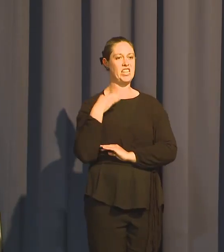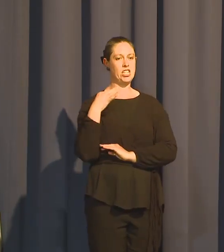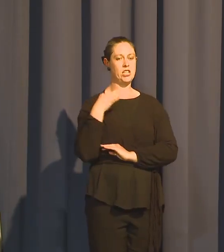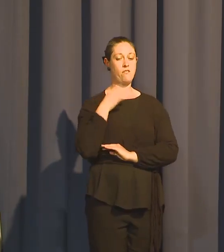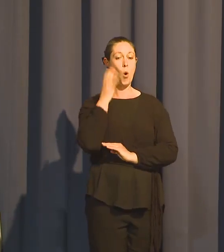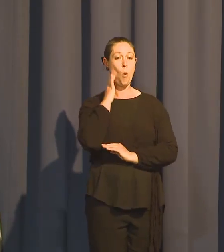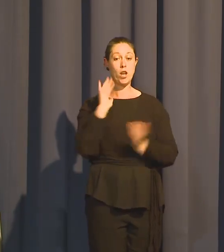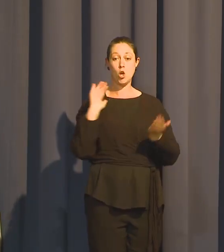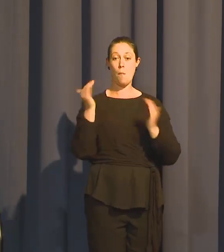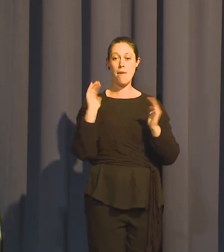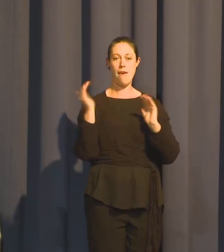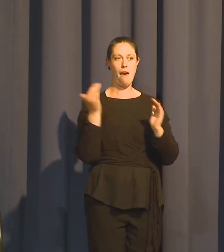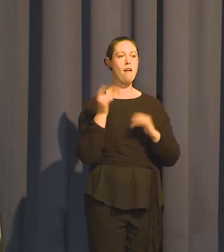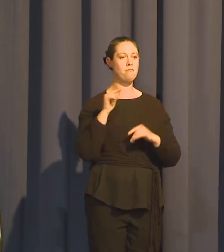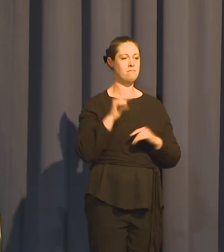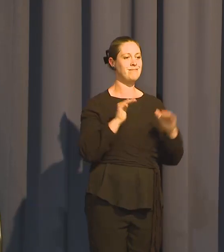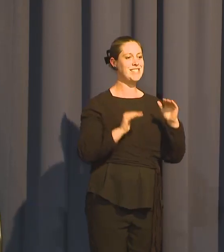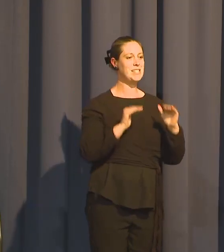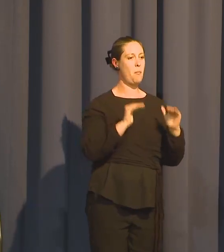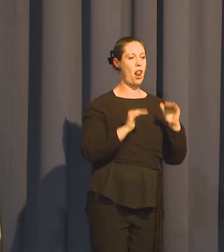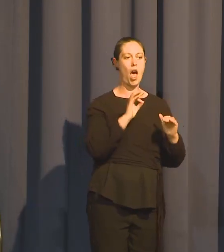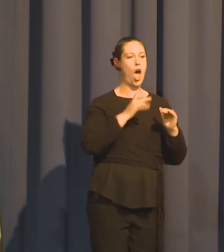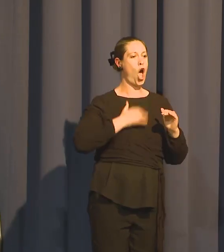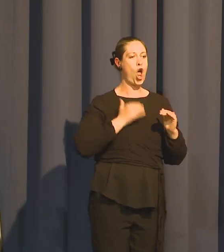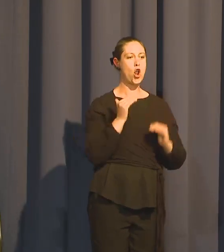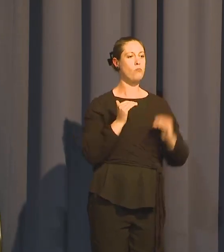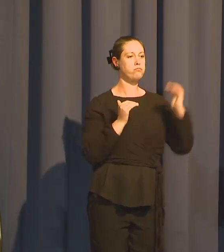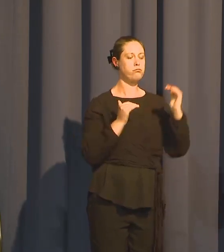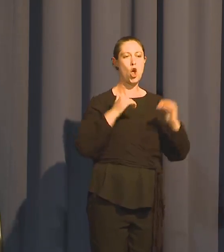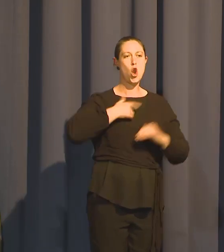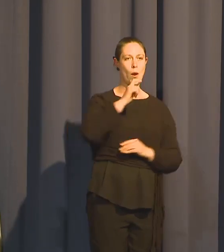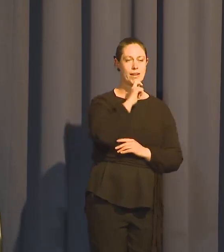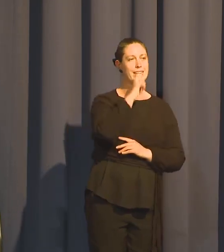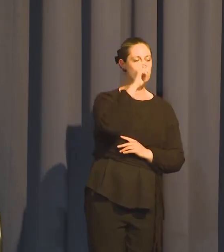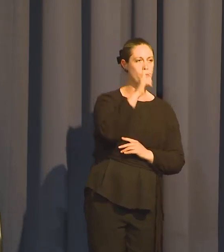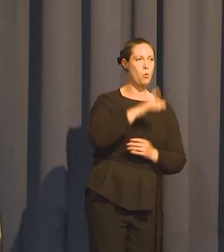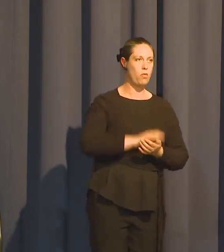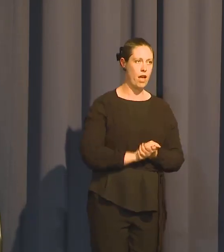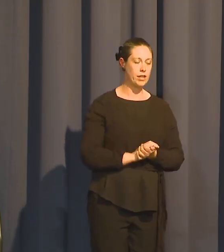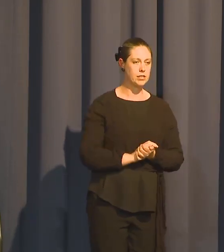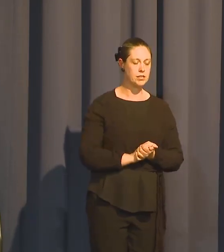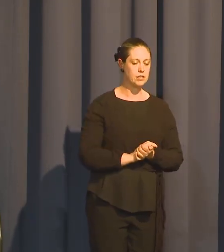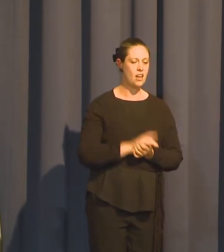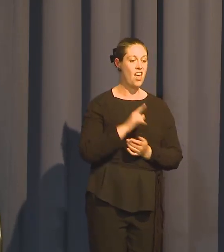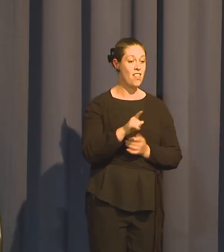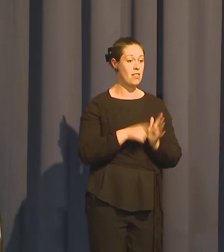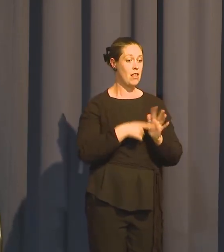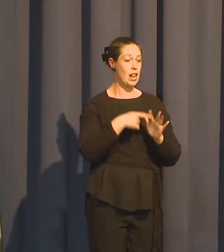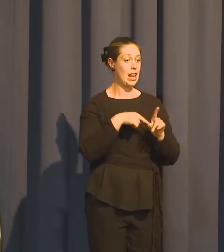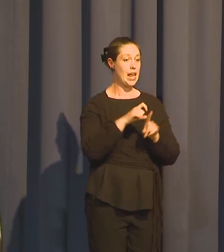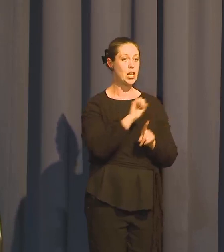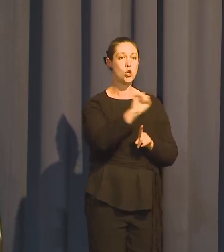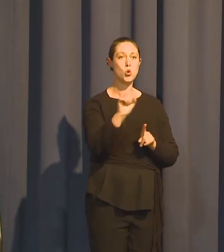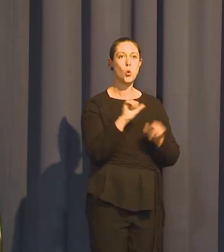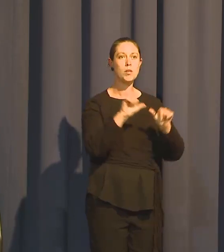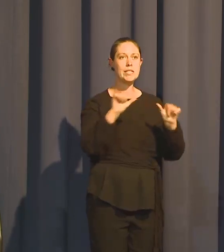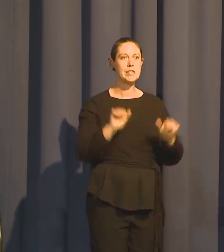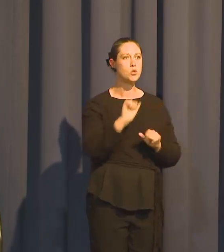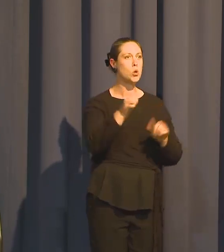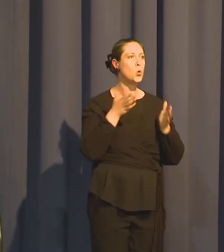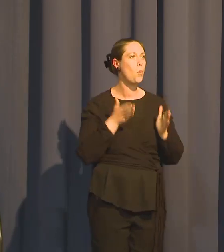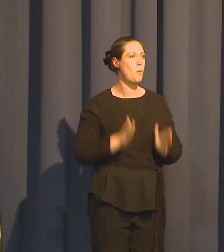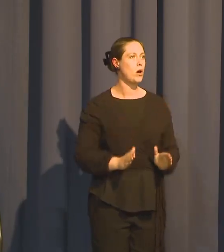exposure to lead from the water supply is unlikely. What we are still doing though is